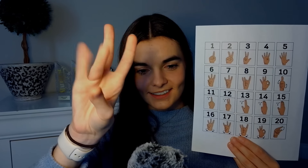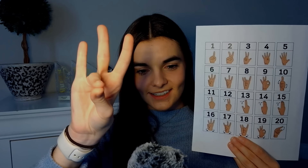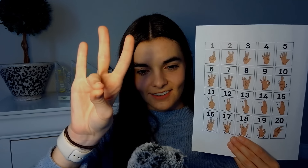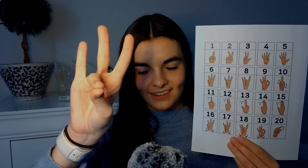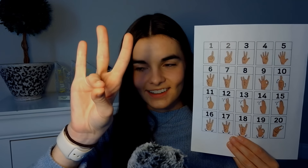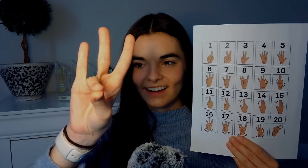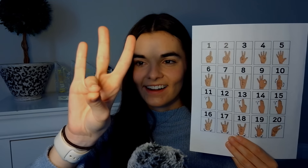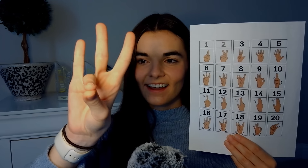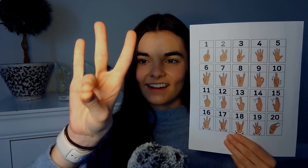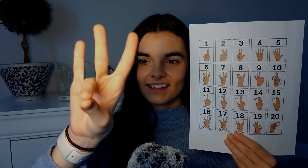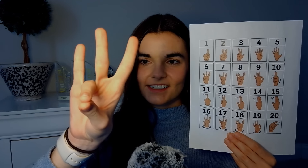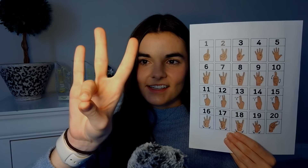7. 7,